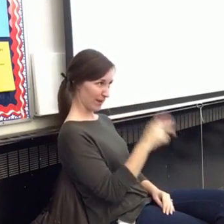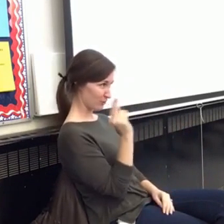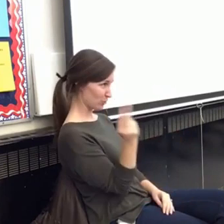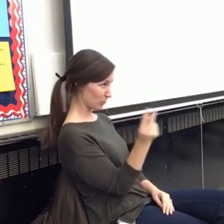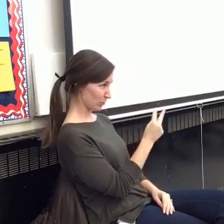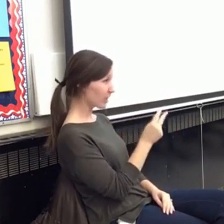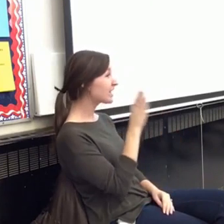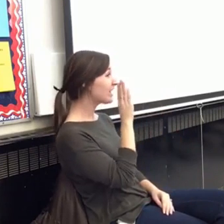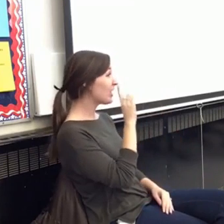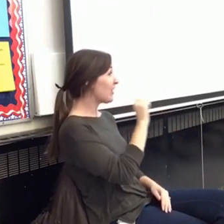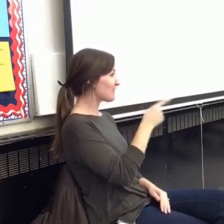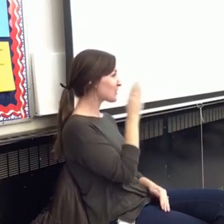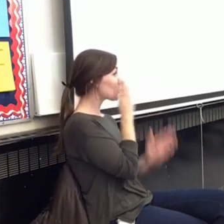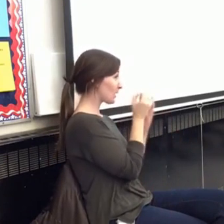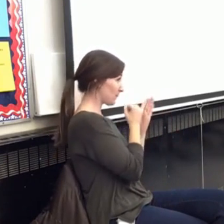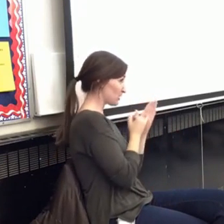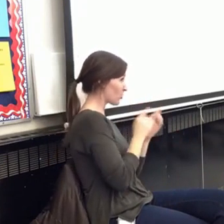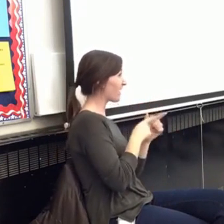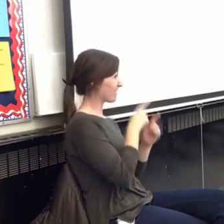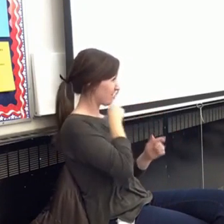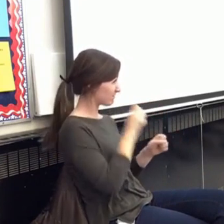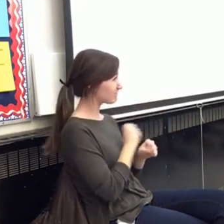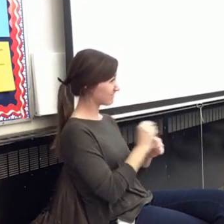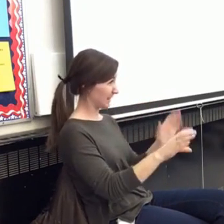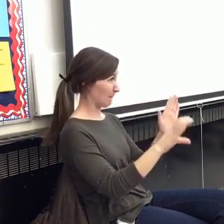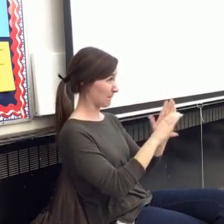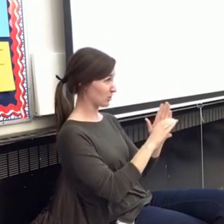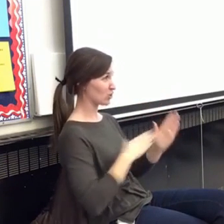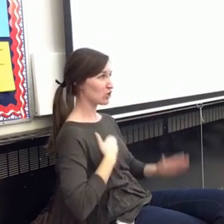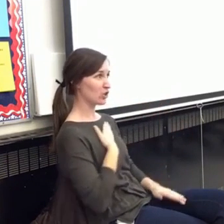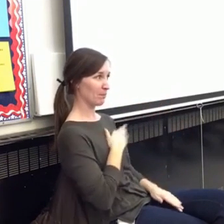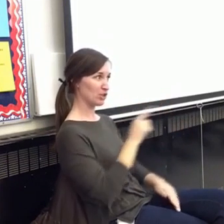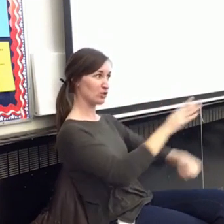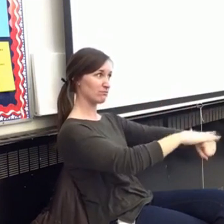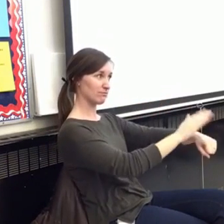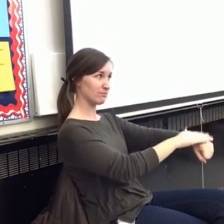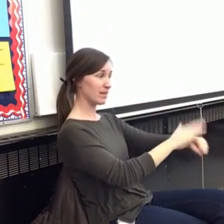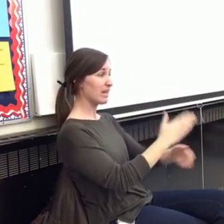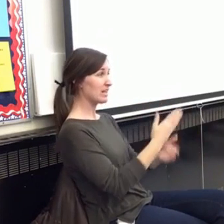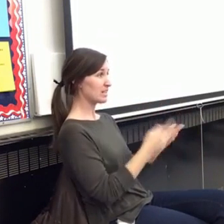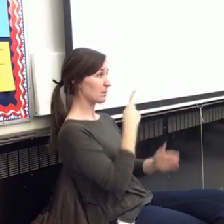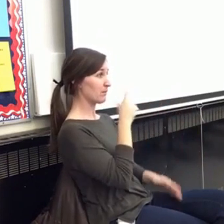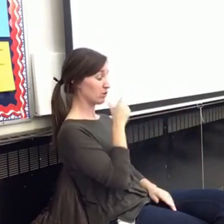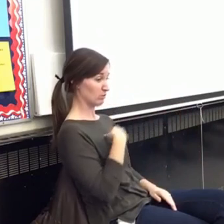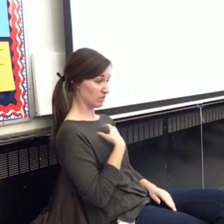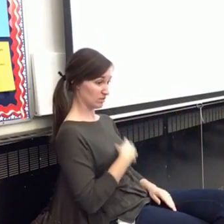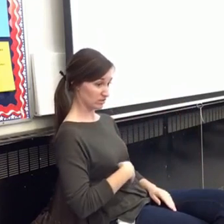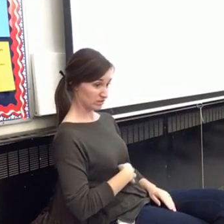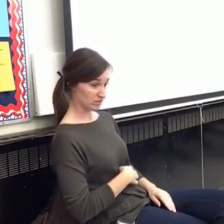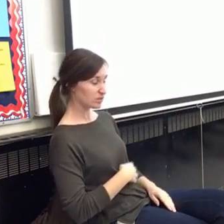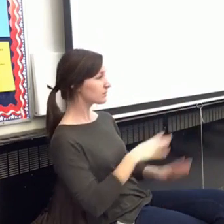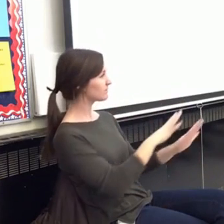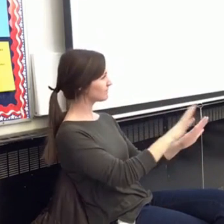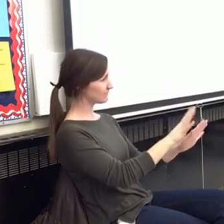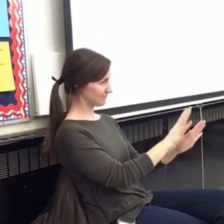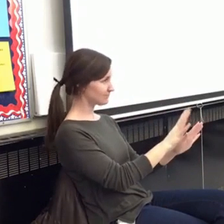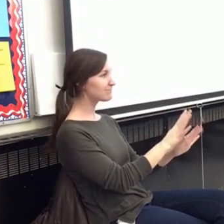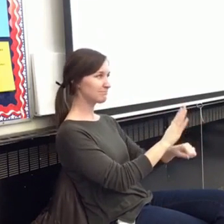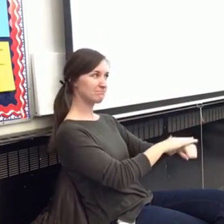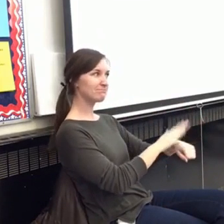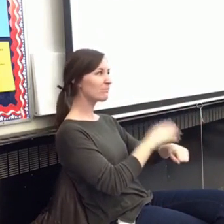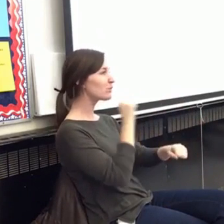drawing first and then real life pictures, but please just be aware of that. Some of you, that makes you want to look at it more, but whatever